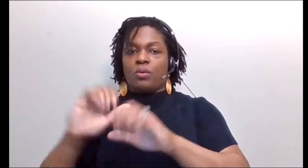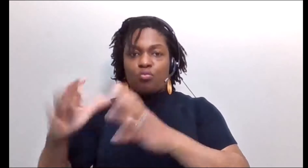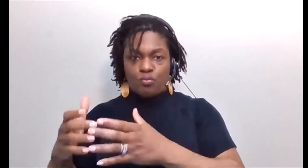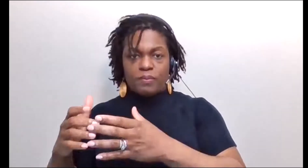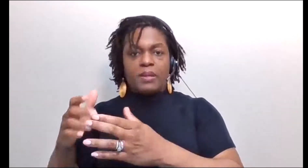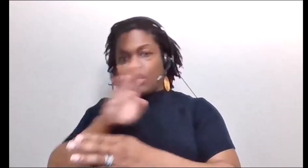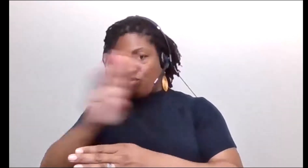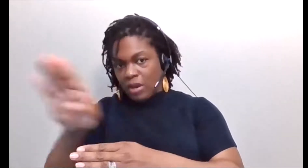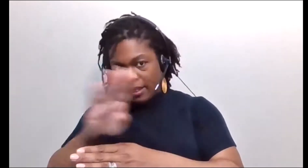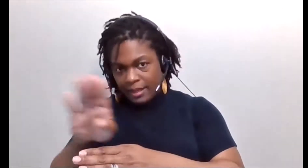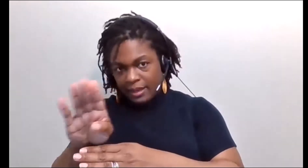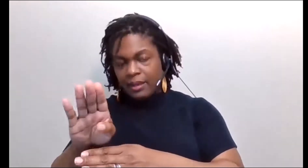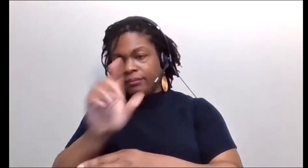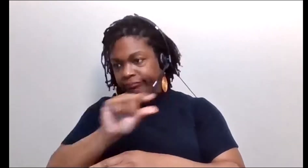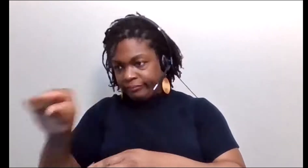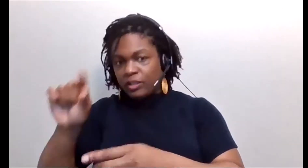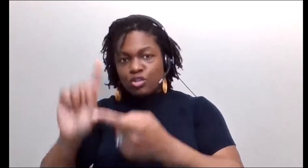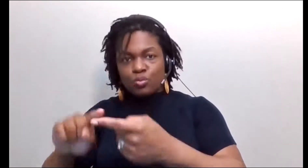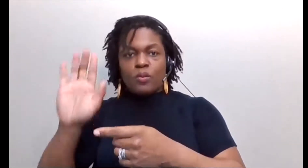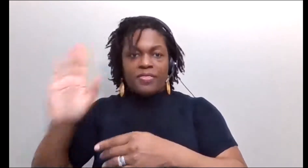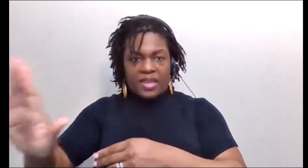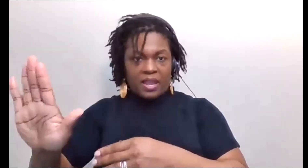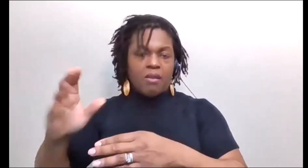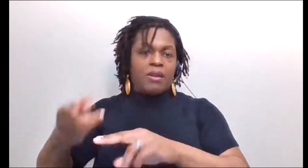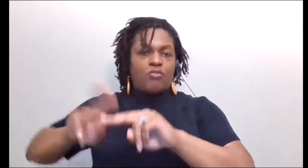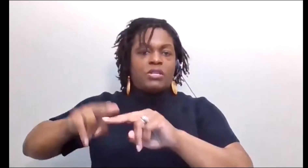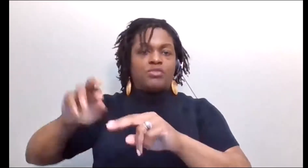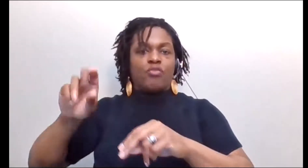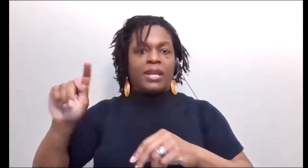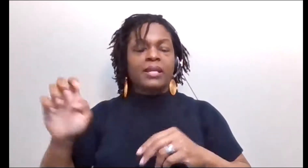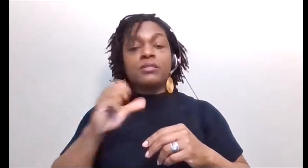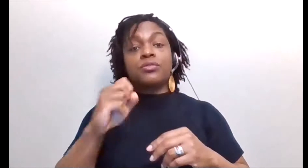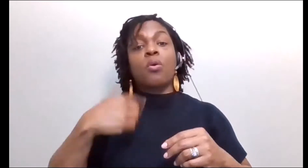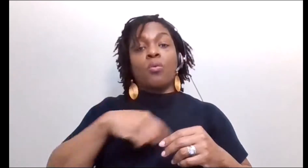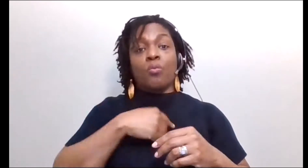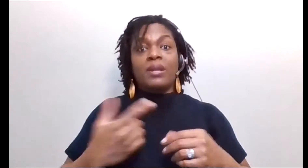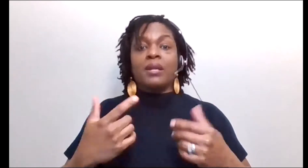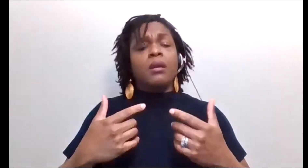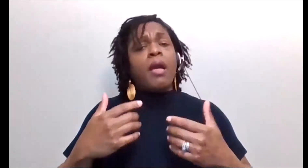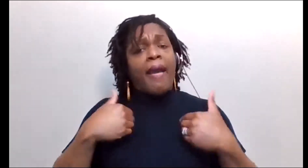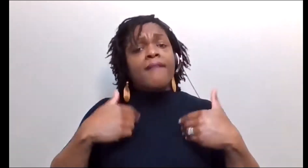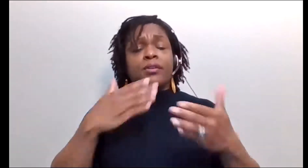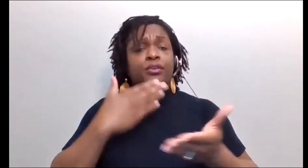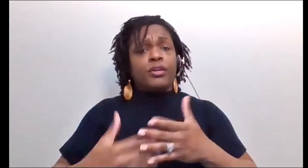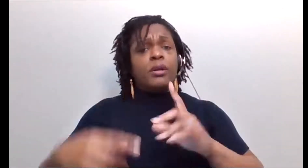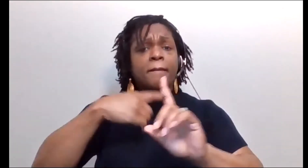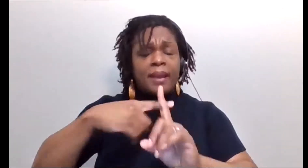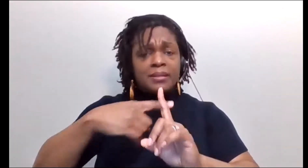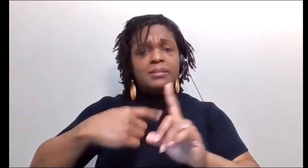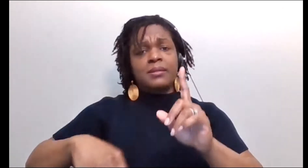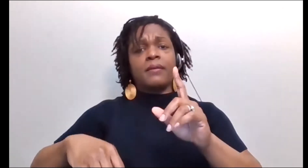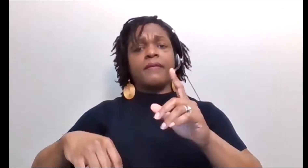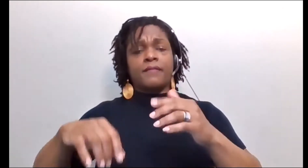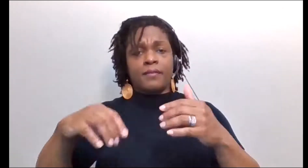out. And we had an initial meeting. It was really positive. We all had some homework, and we're working on setting up another meeting